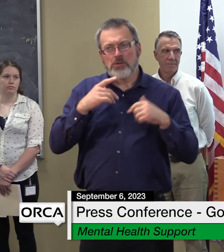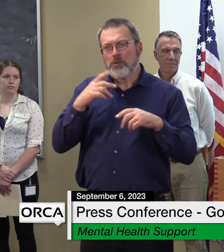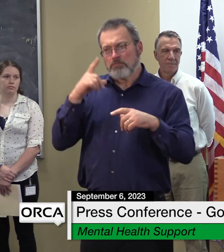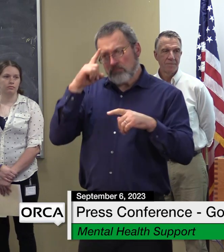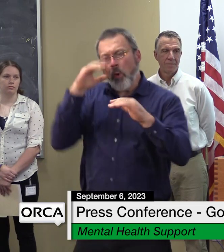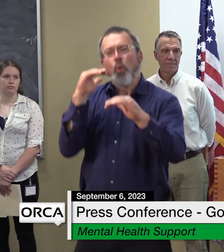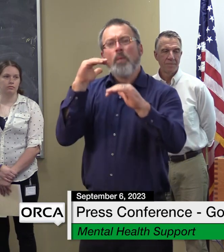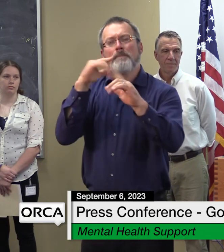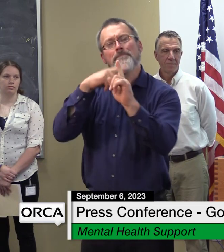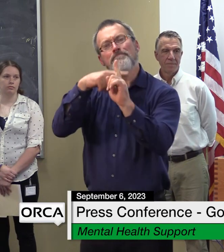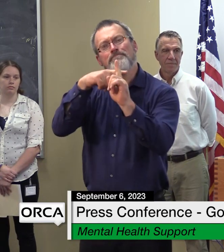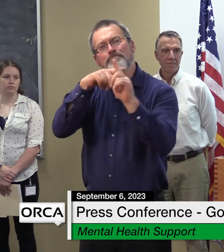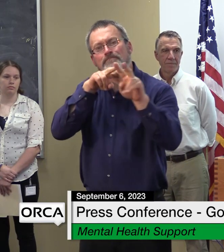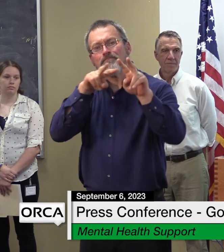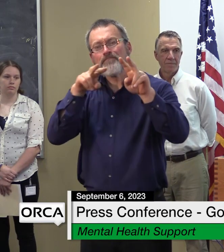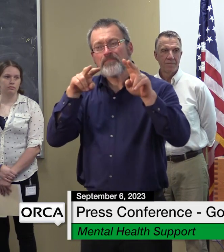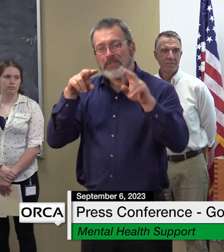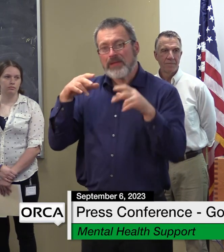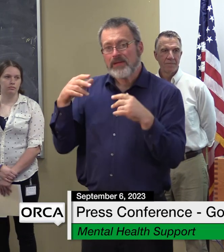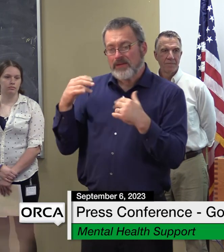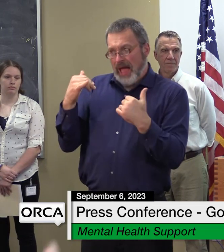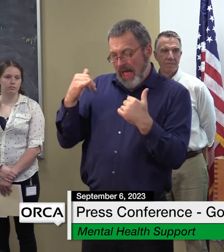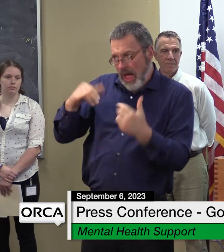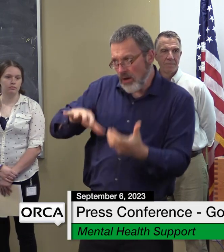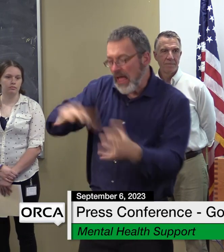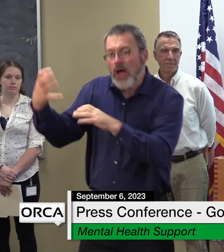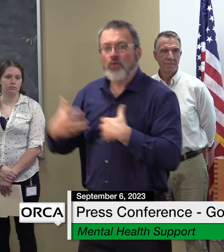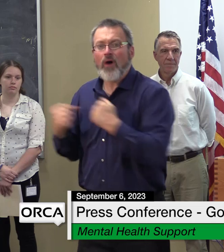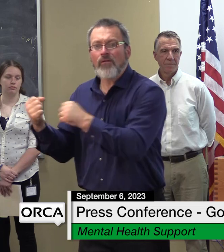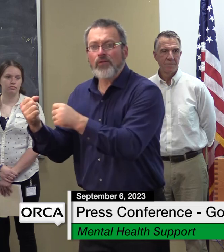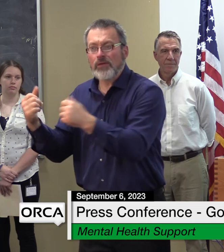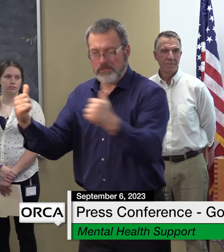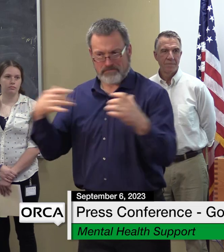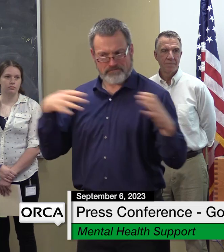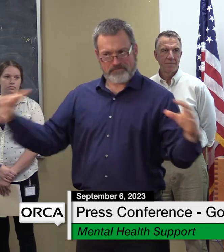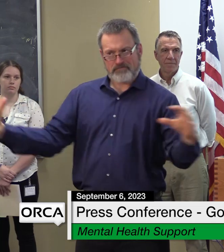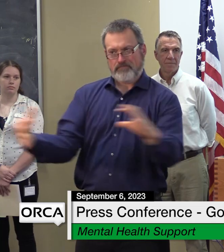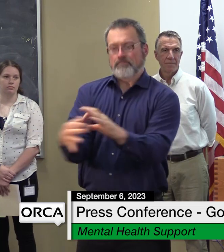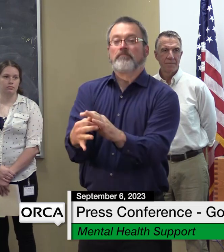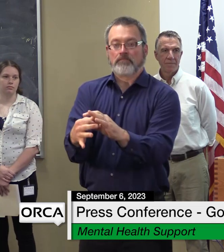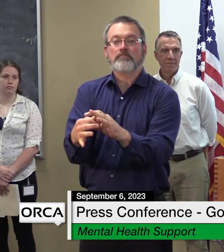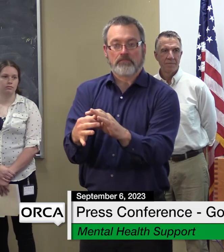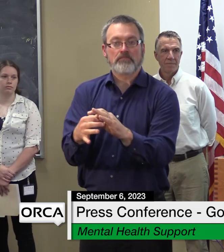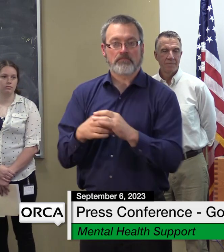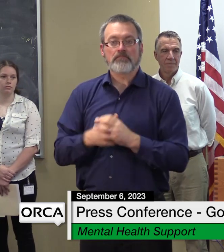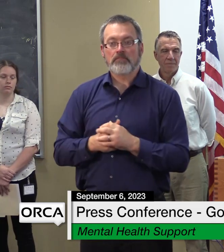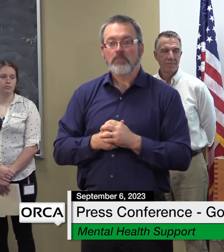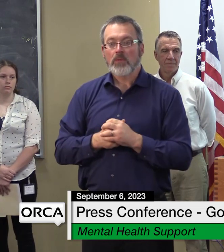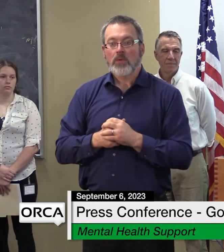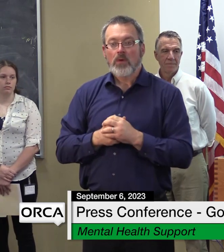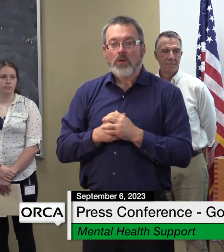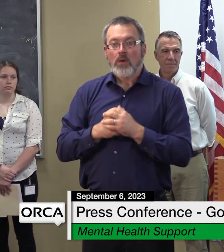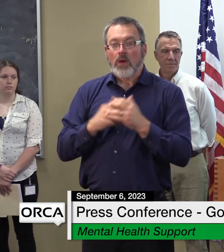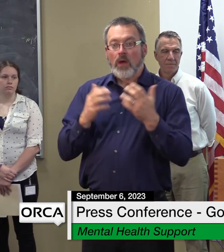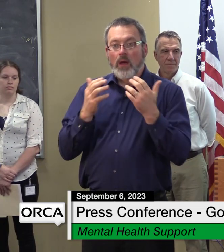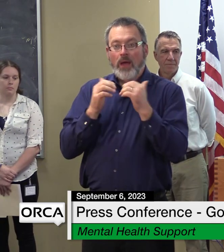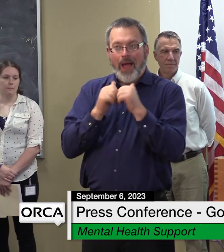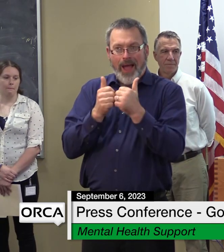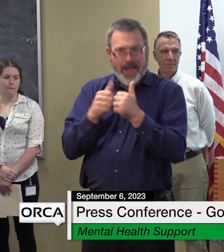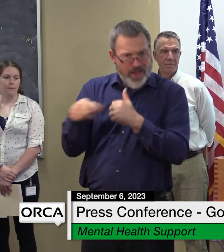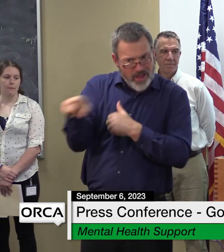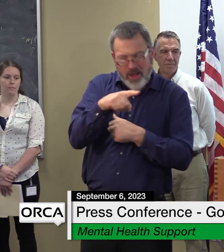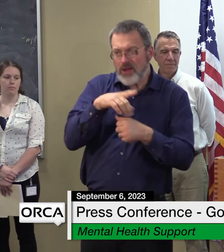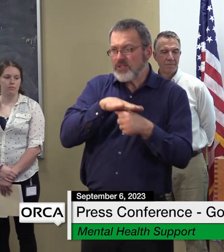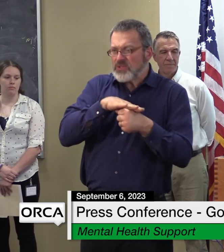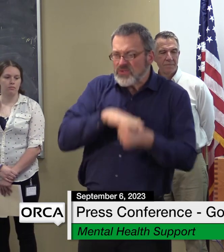recovery. Individuals in certain fields or roles may experience increased stressors, particularly in